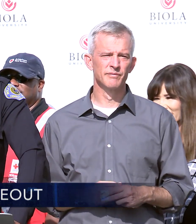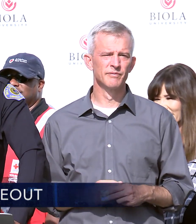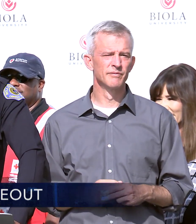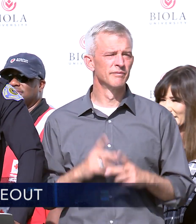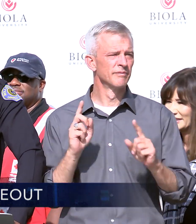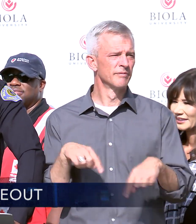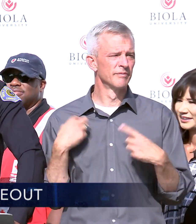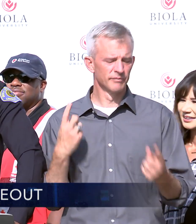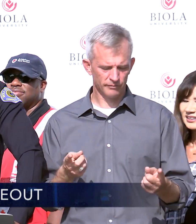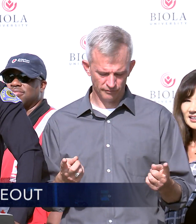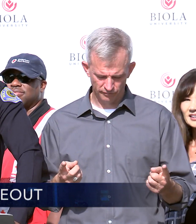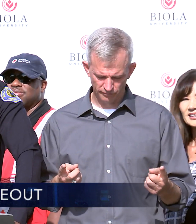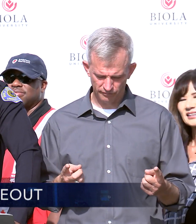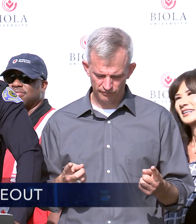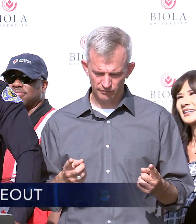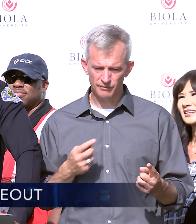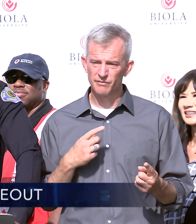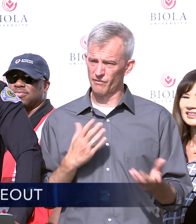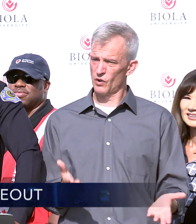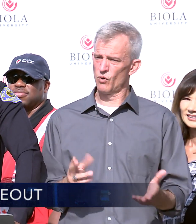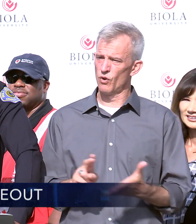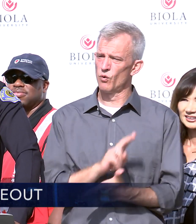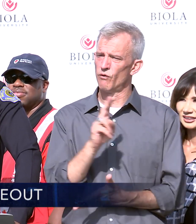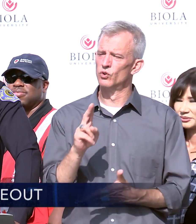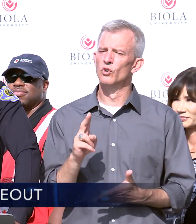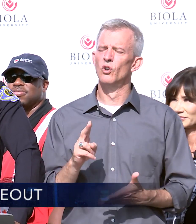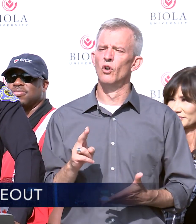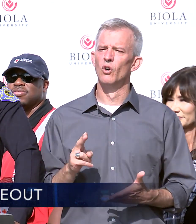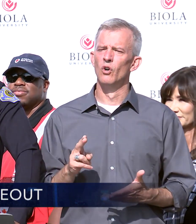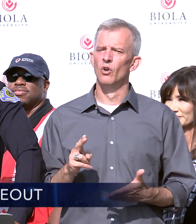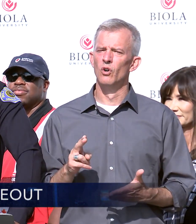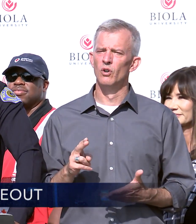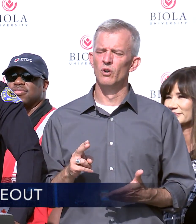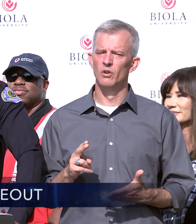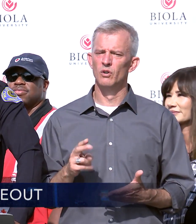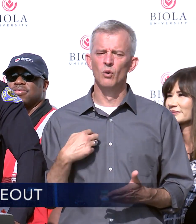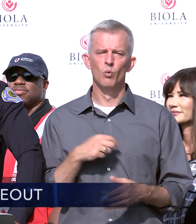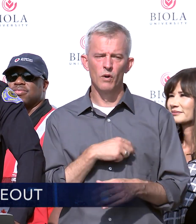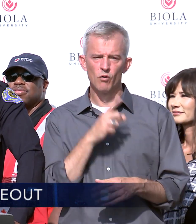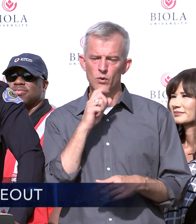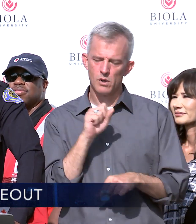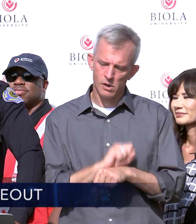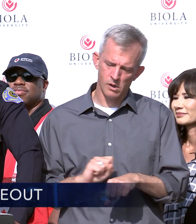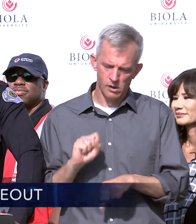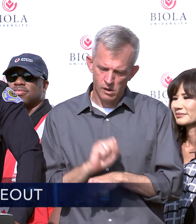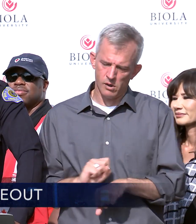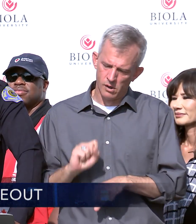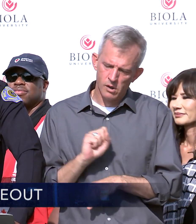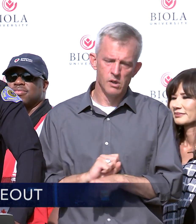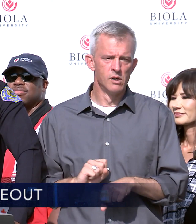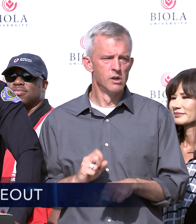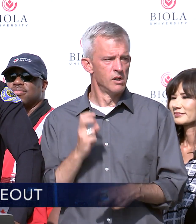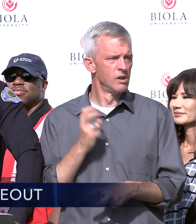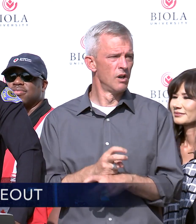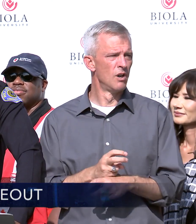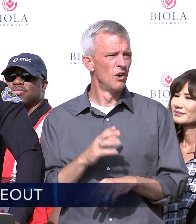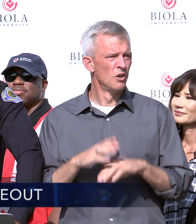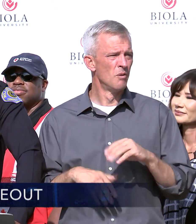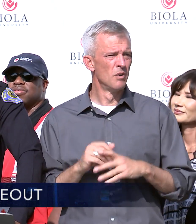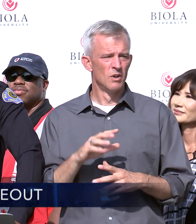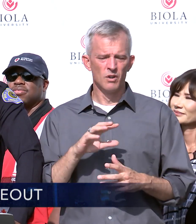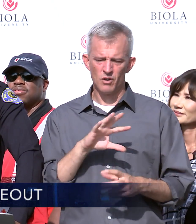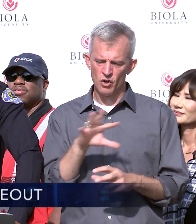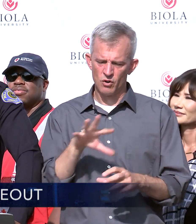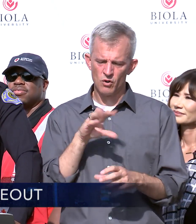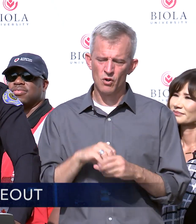Over the years, as a university, we have worked tirelessly to build a comprehensive